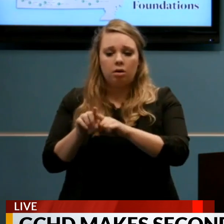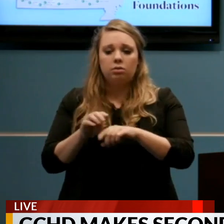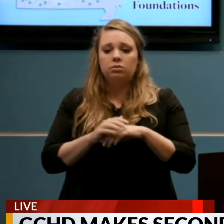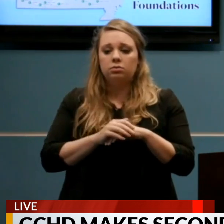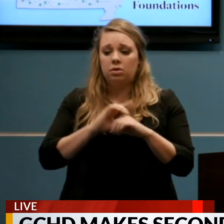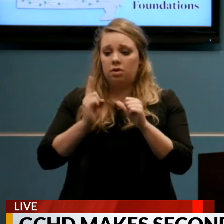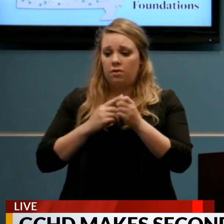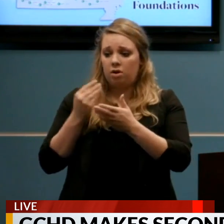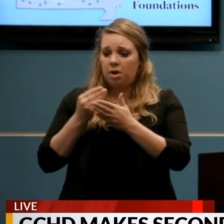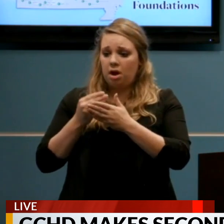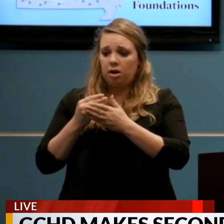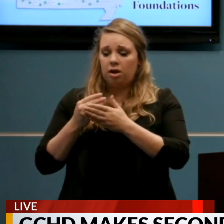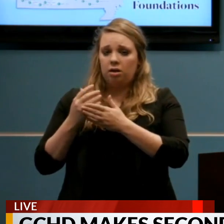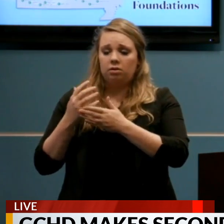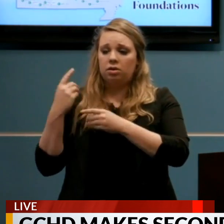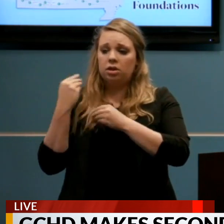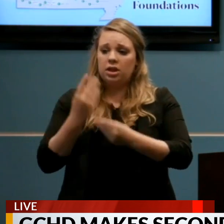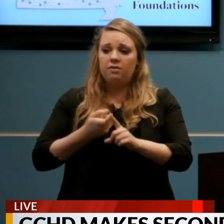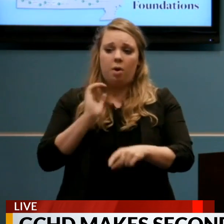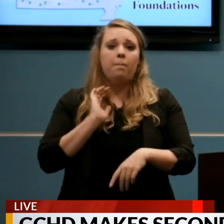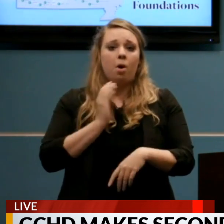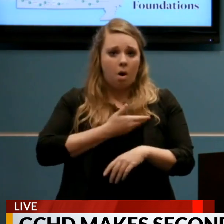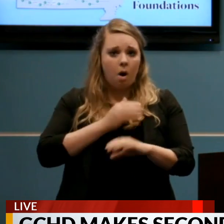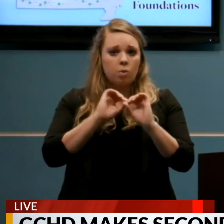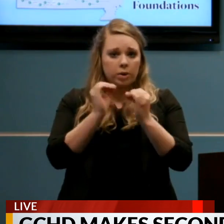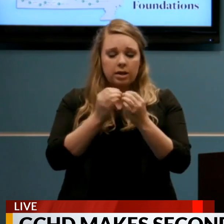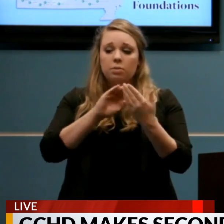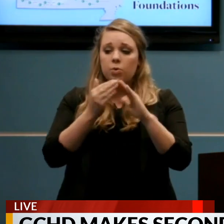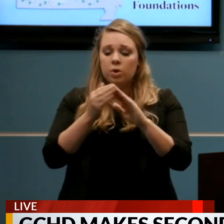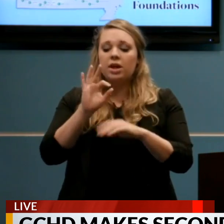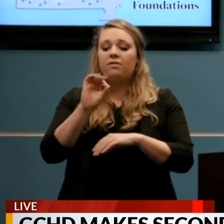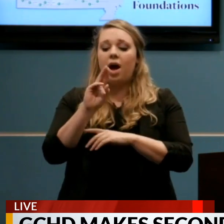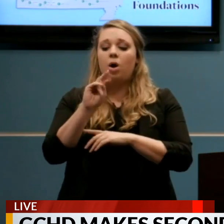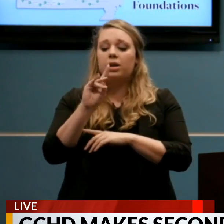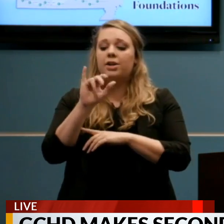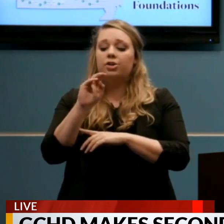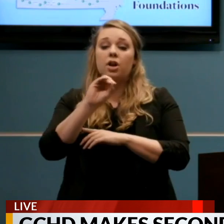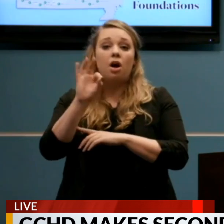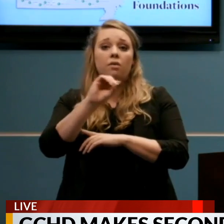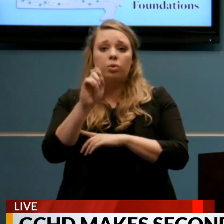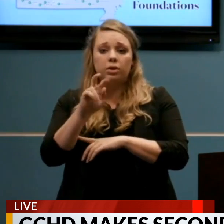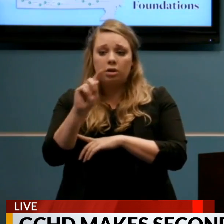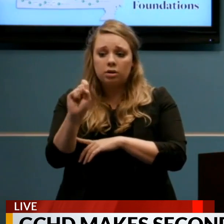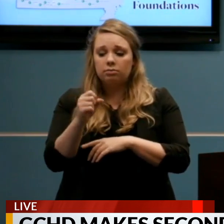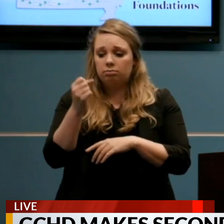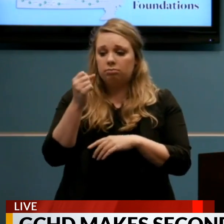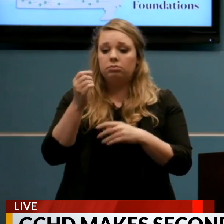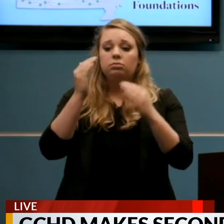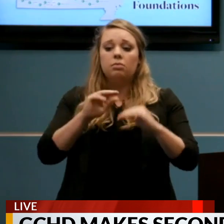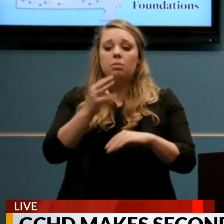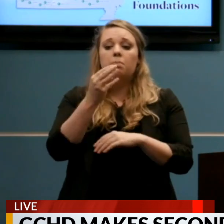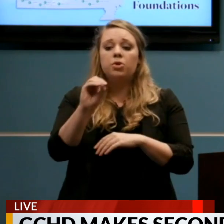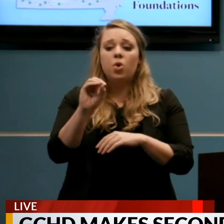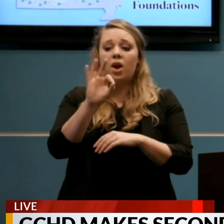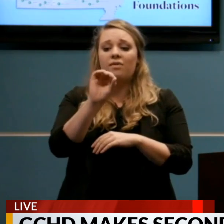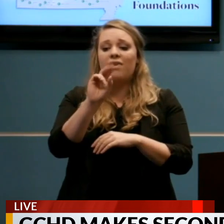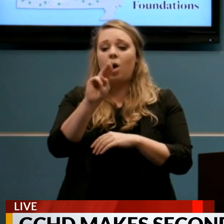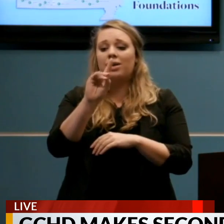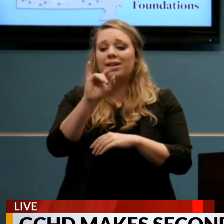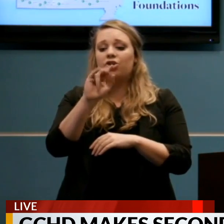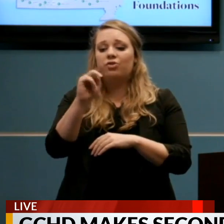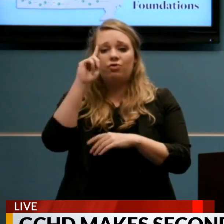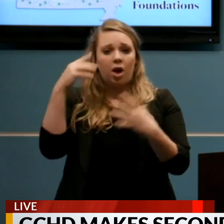initial funding is provided by our organization, Community Foundation of the Ozarks, the Missouri Foundation for Health, and the